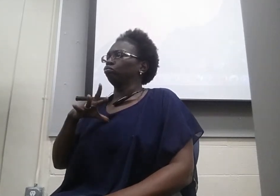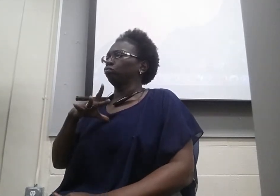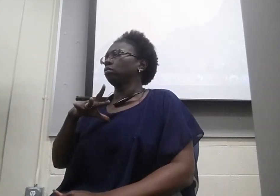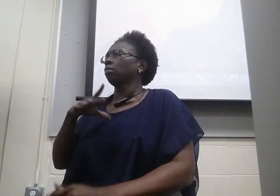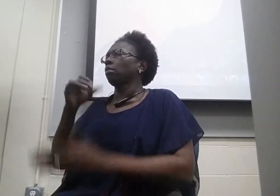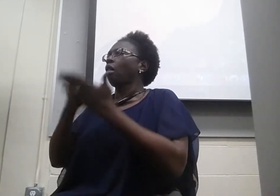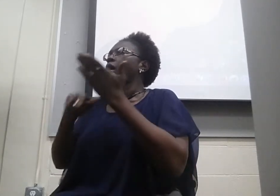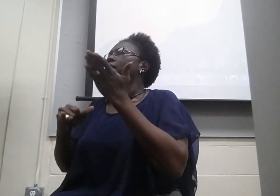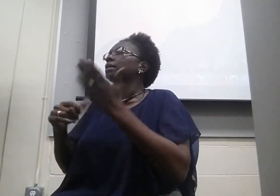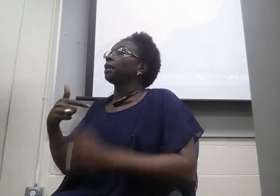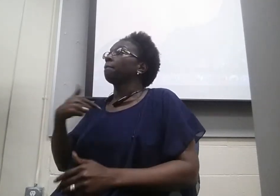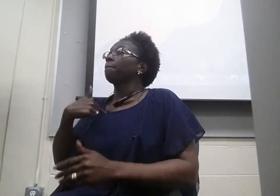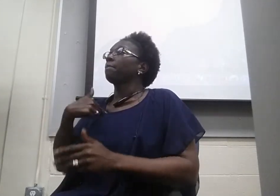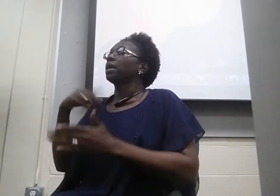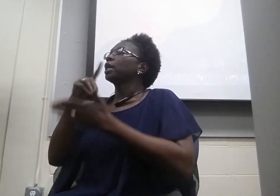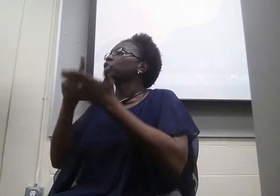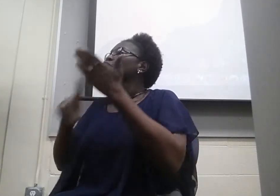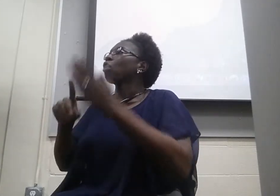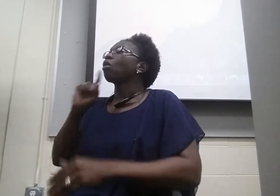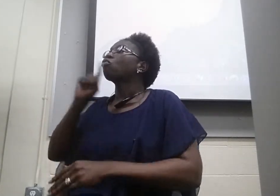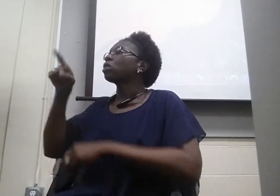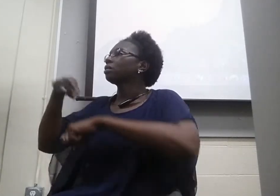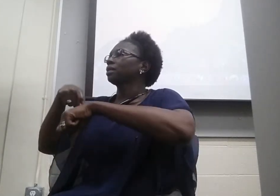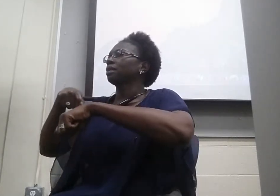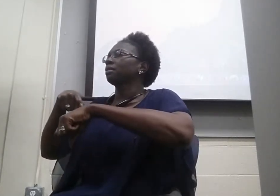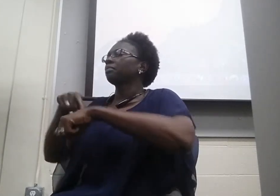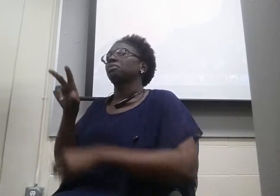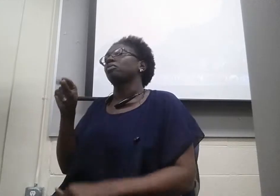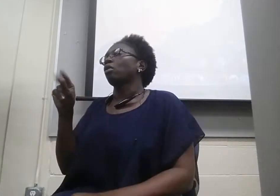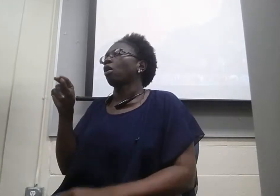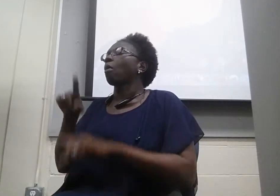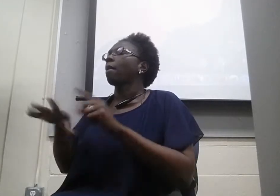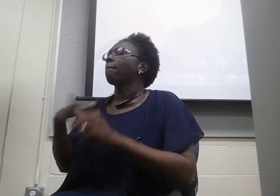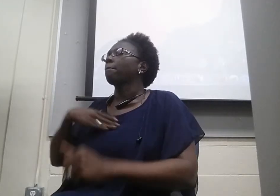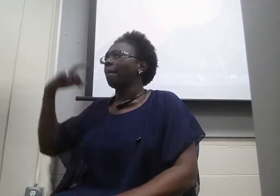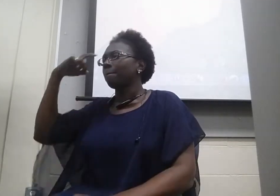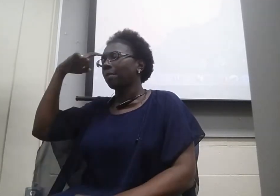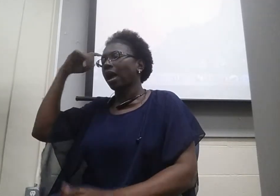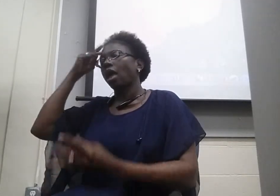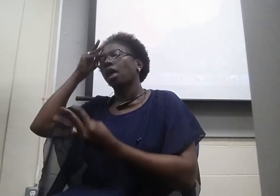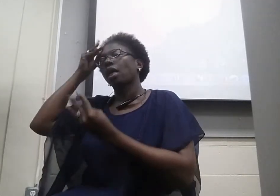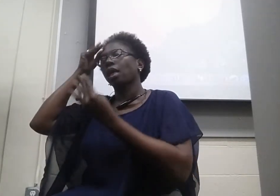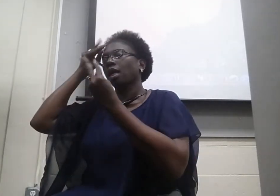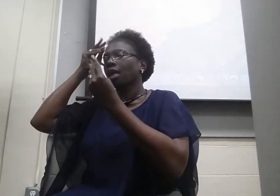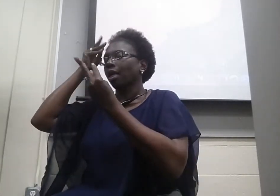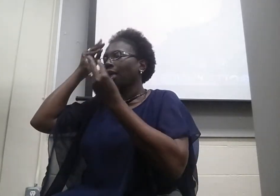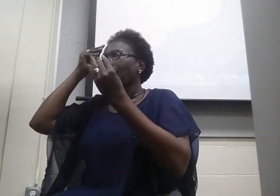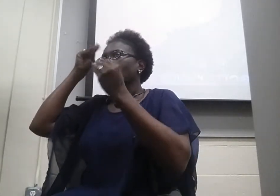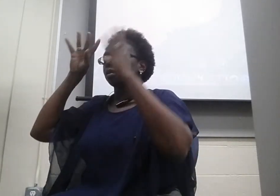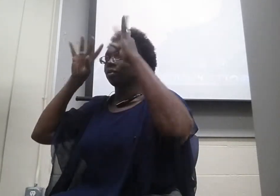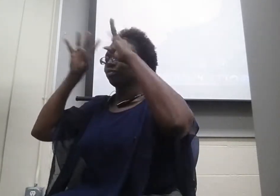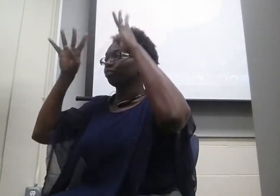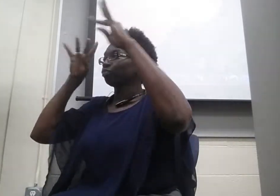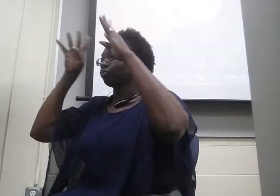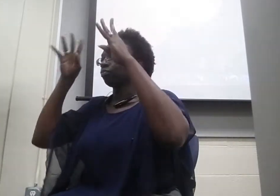things realistically. This is just my mind working and chewing on stuff. Okay? For